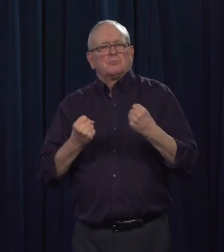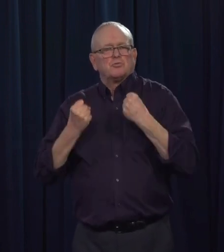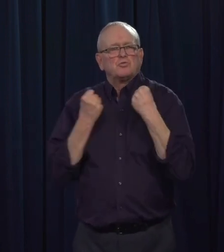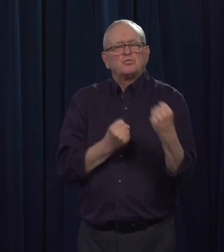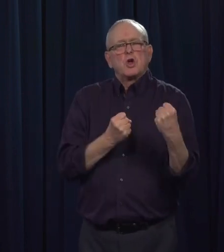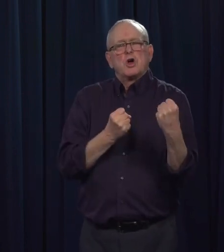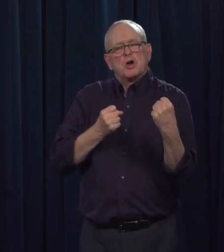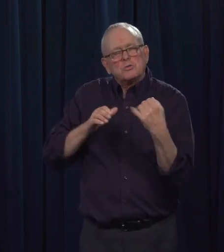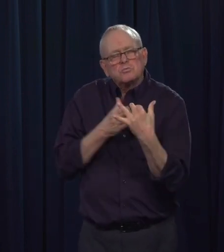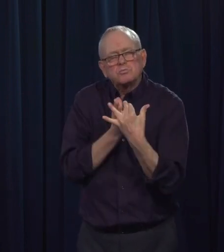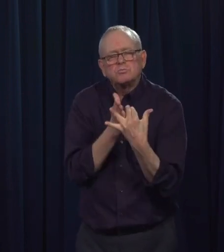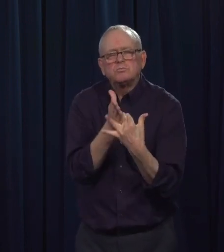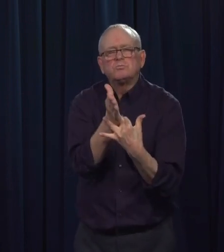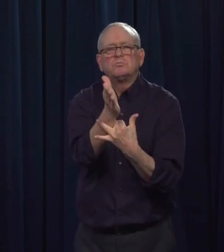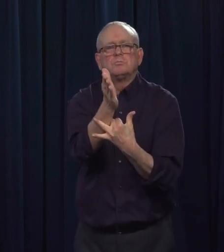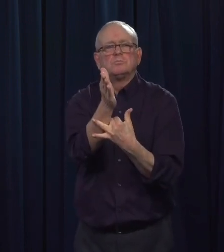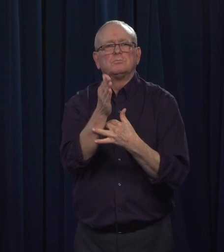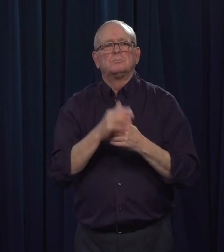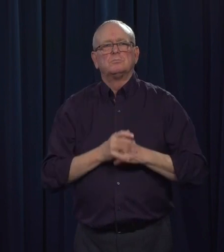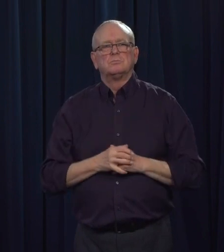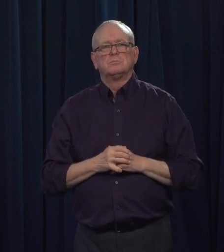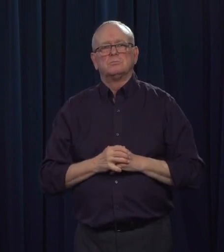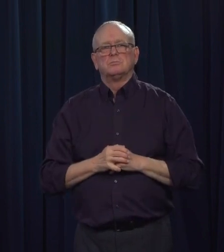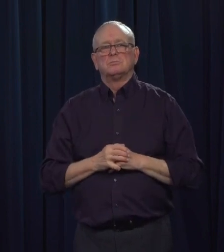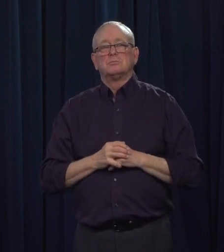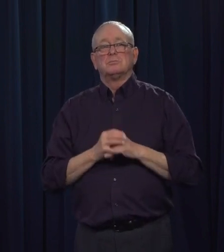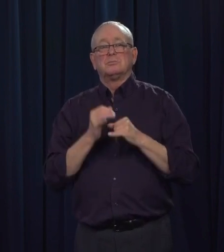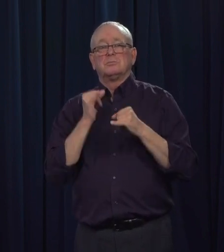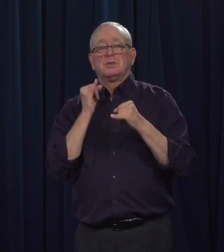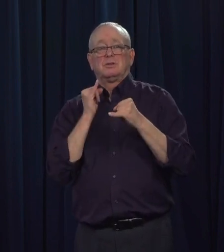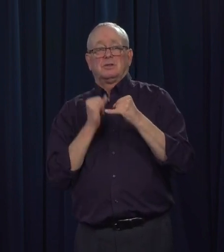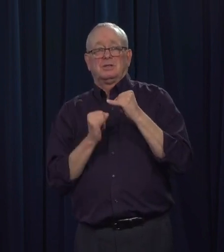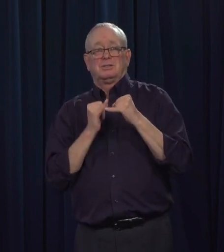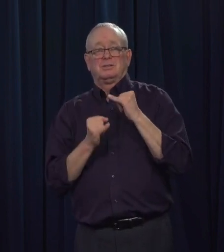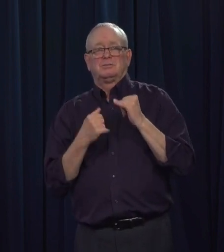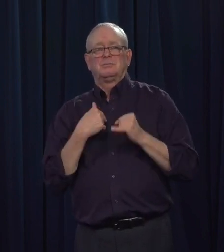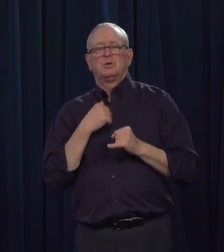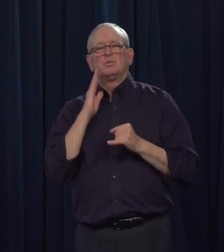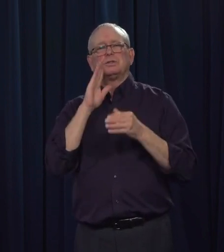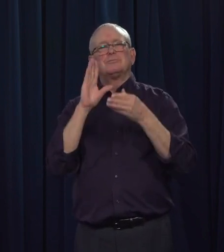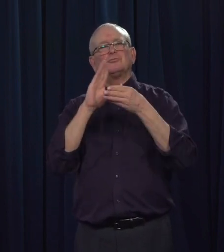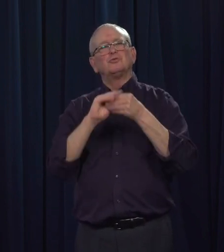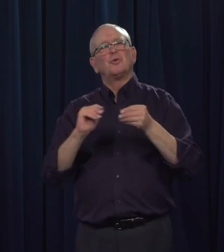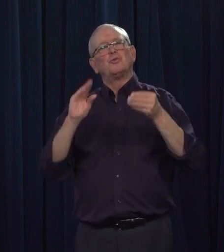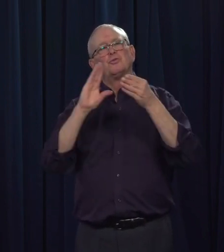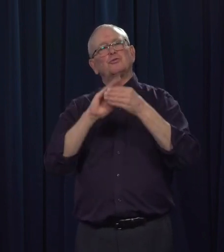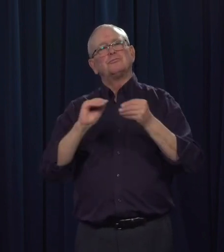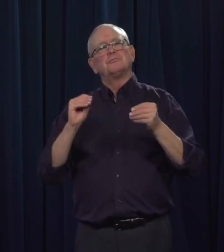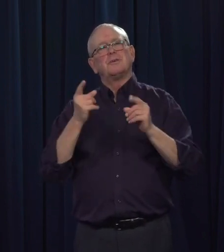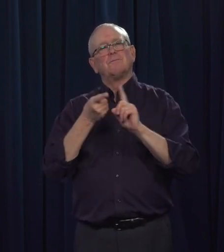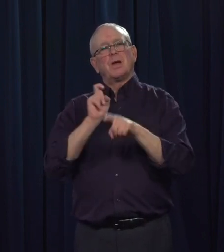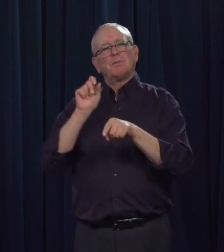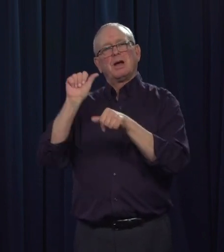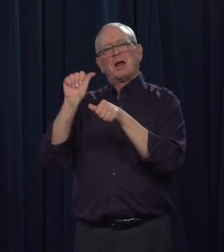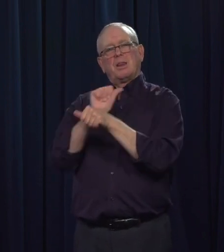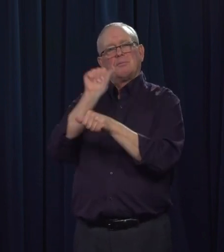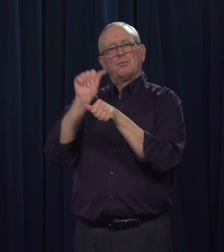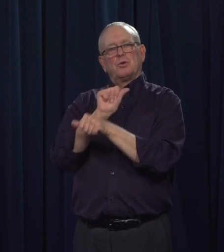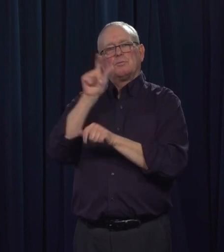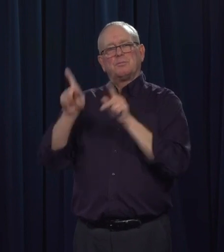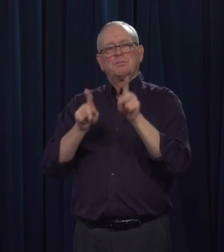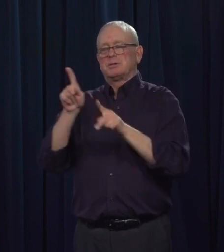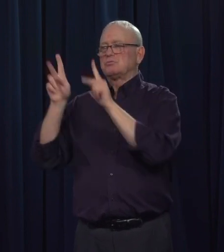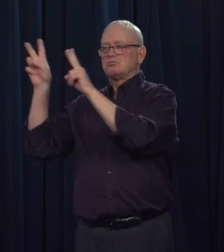some extraordinary examples Albertans have posted under the Alberta Cares hashtag. Every act, those big or